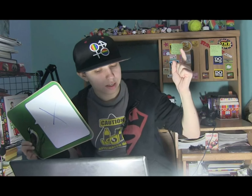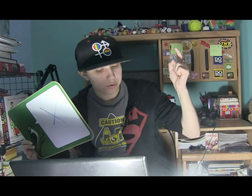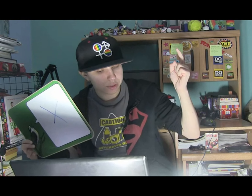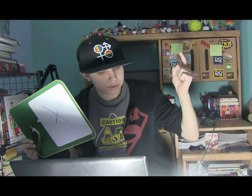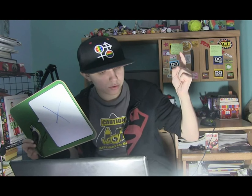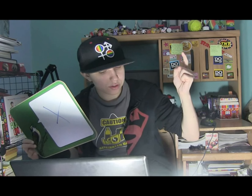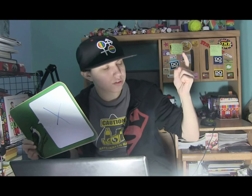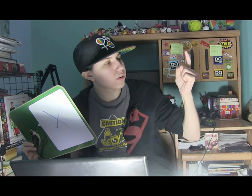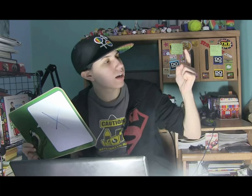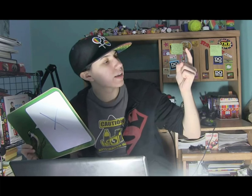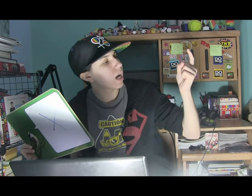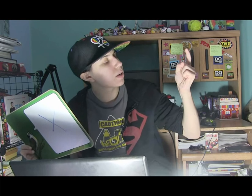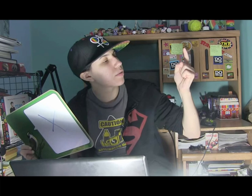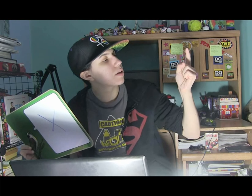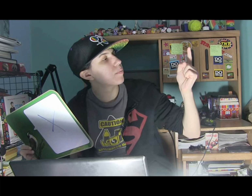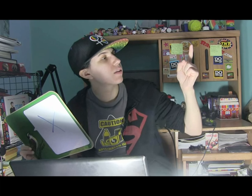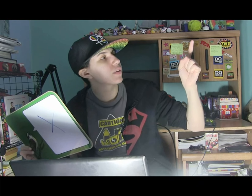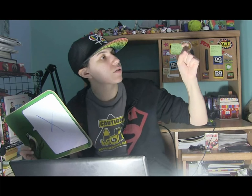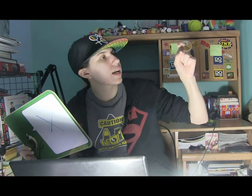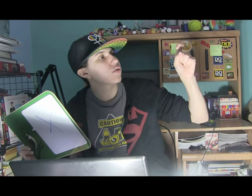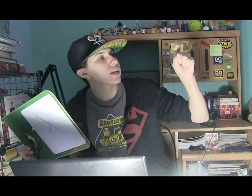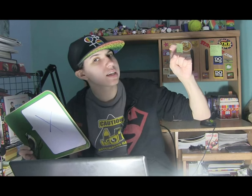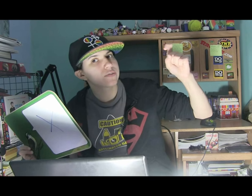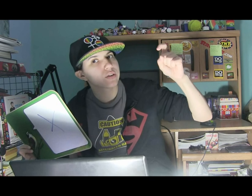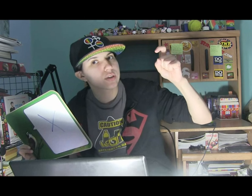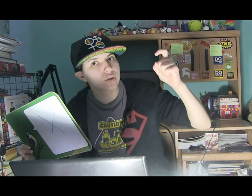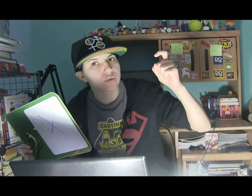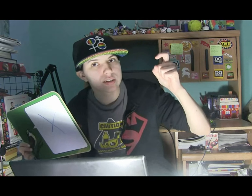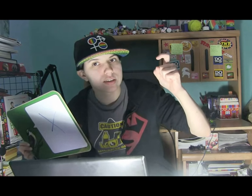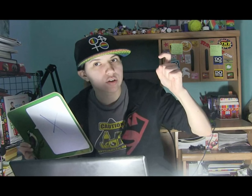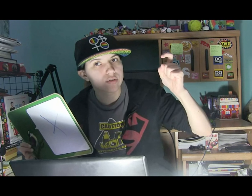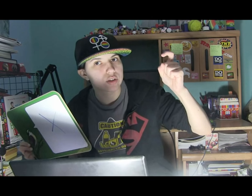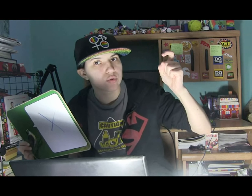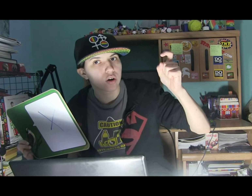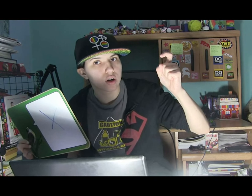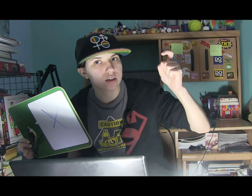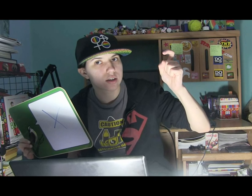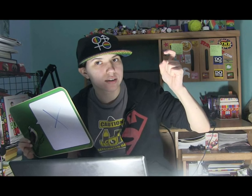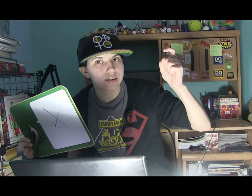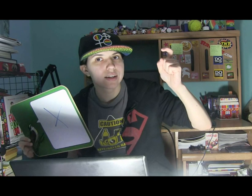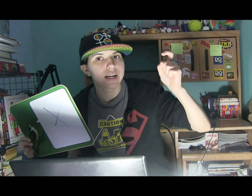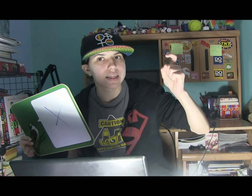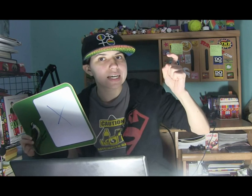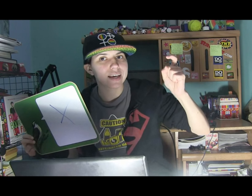thumb is going to go on top of the middle finger, and your index finger is going to curve into a hook. And that is